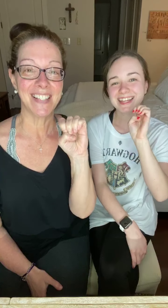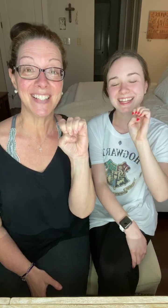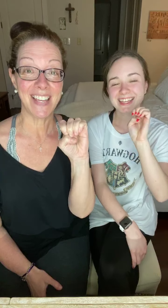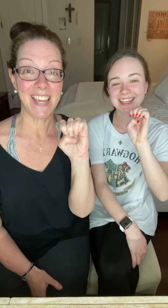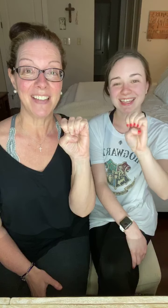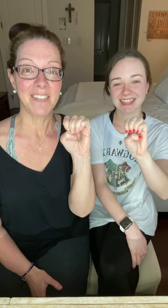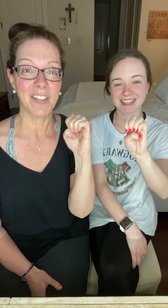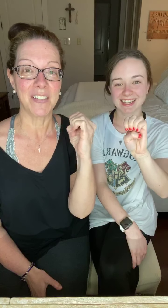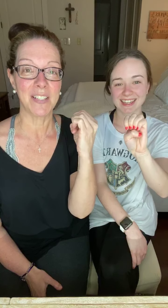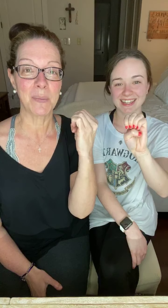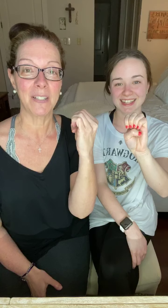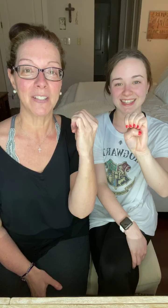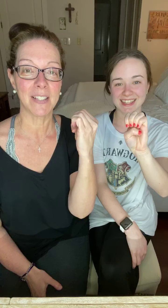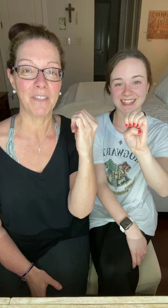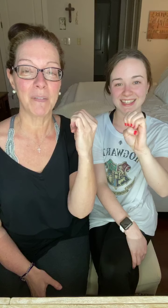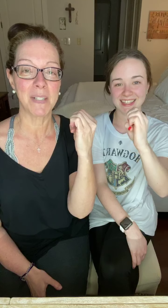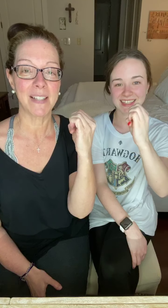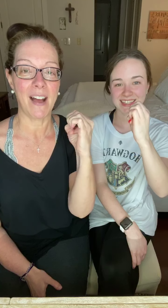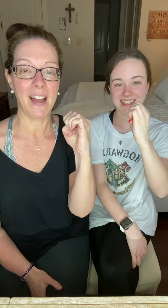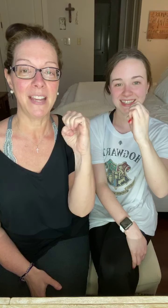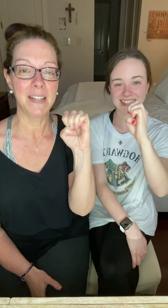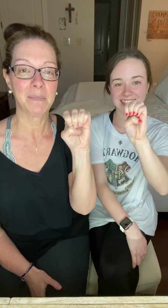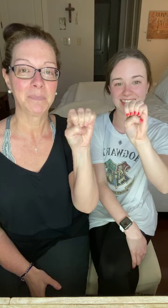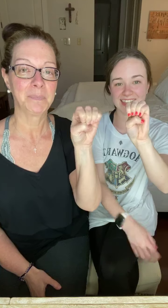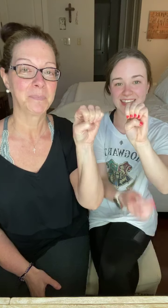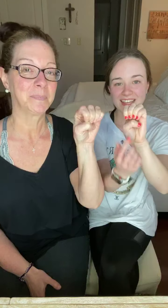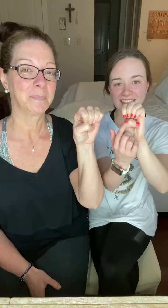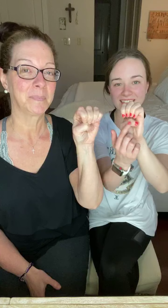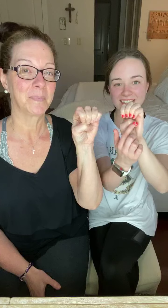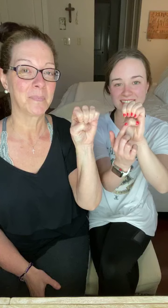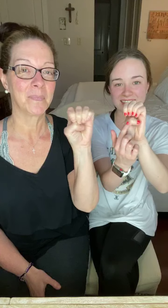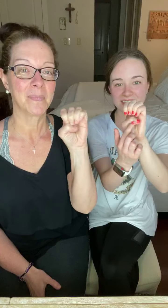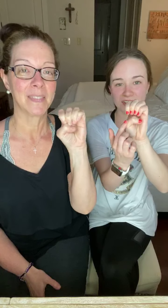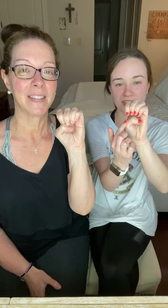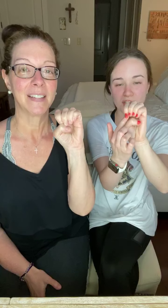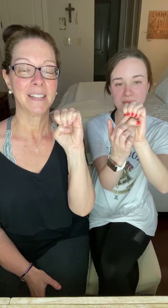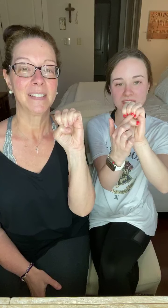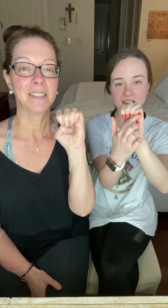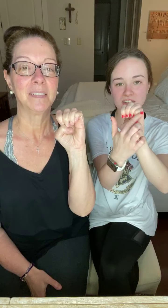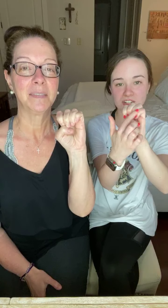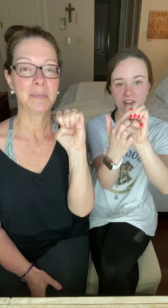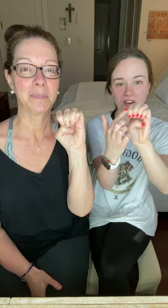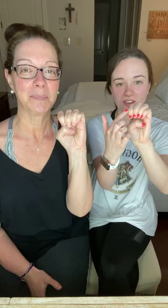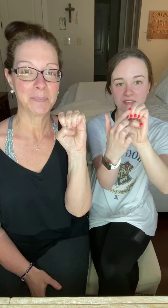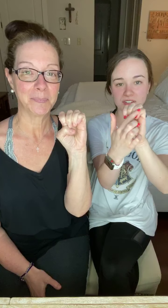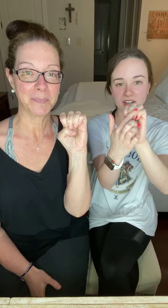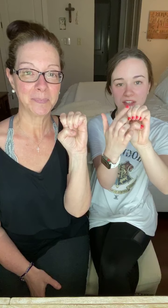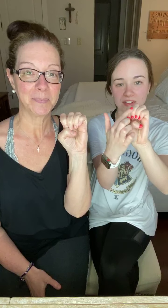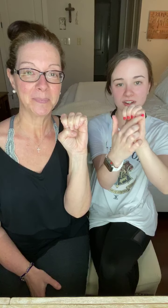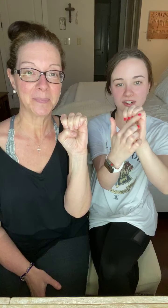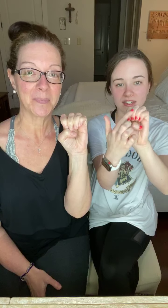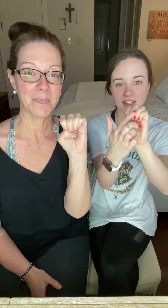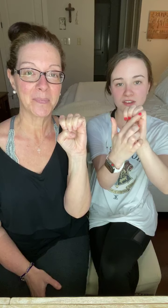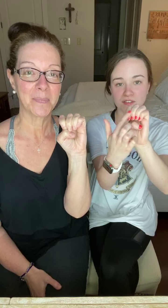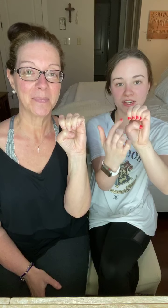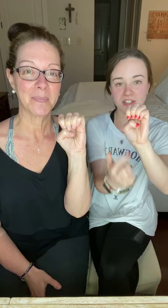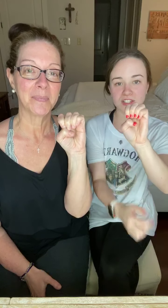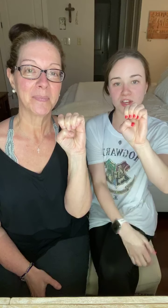is E. So this is what it looks like from the side. E. This, your thumb is under all of your other fingers. So